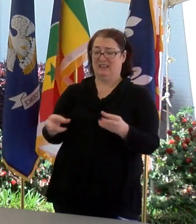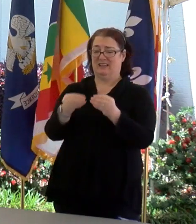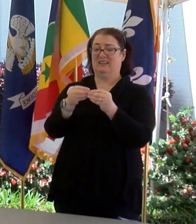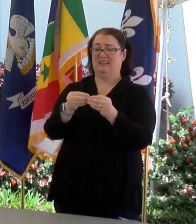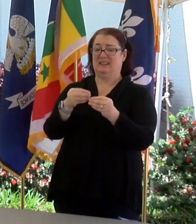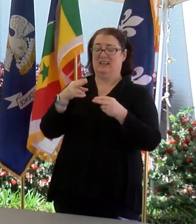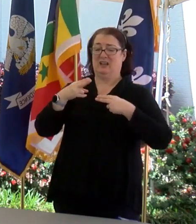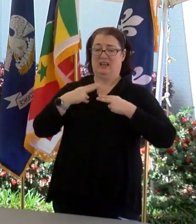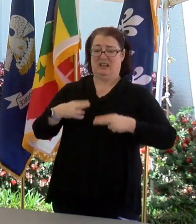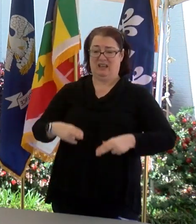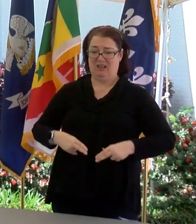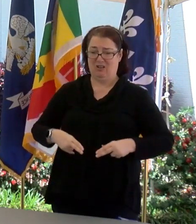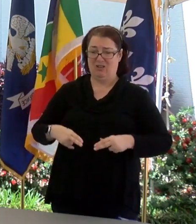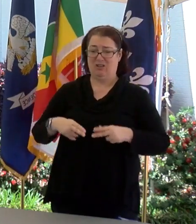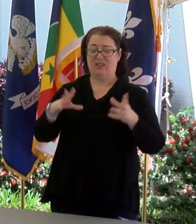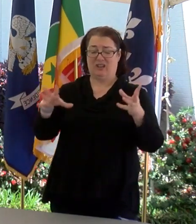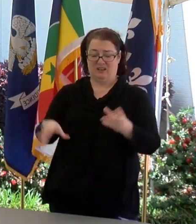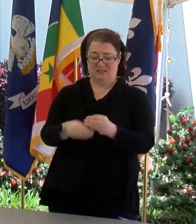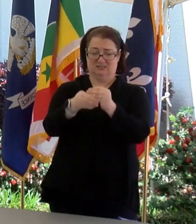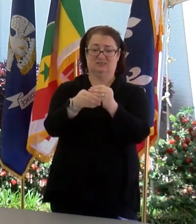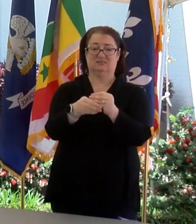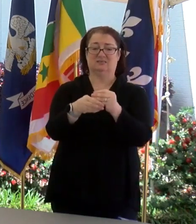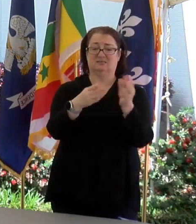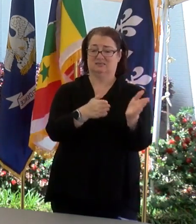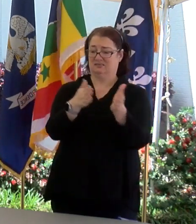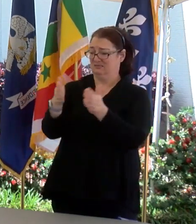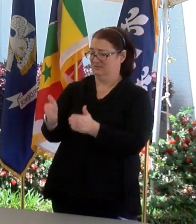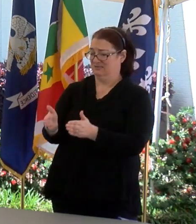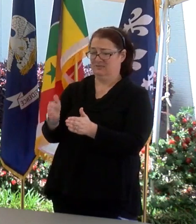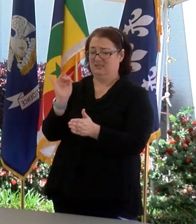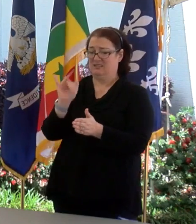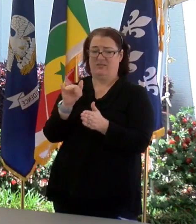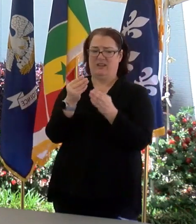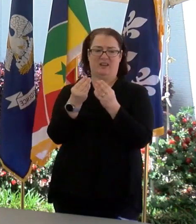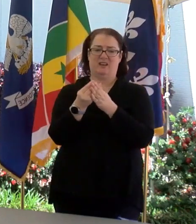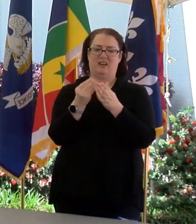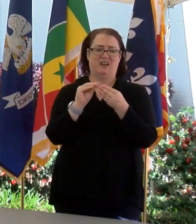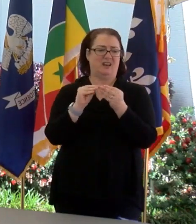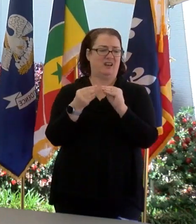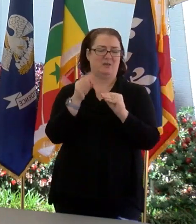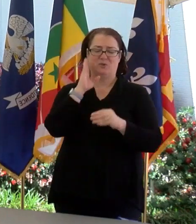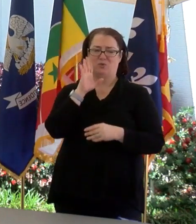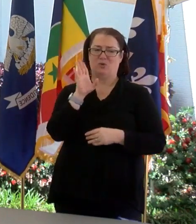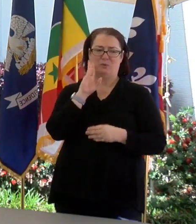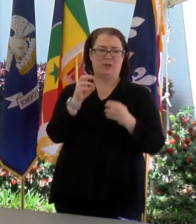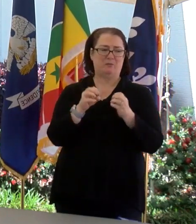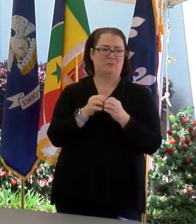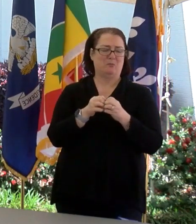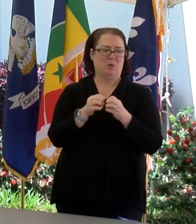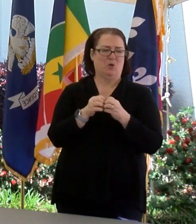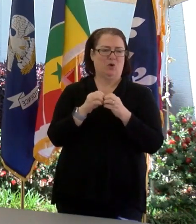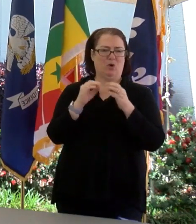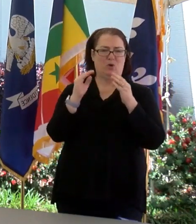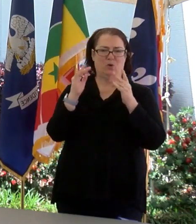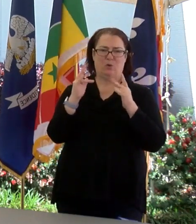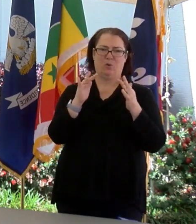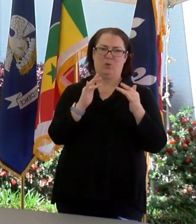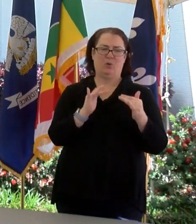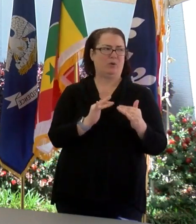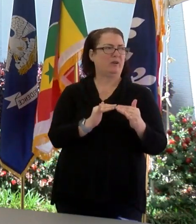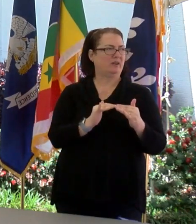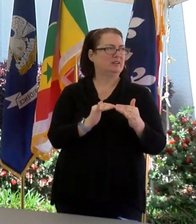fiscal emergency that we now have due to COVID-19, that figure is, is gonna look a lot more grim. So again, I'm, I'm eager